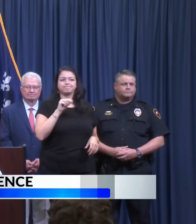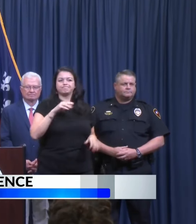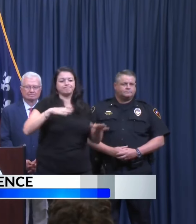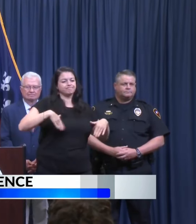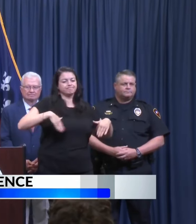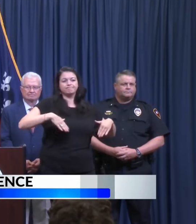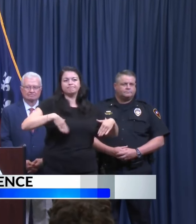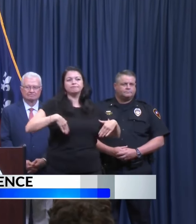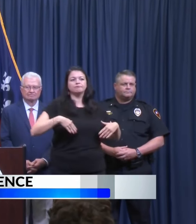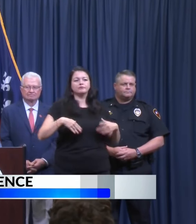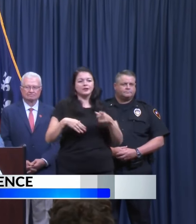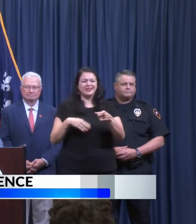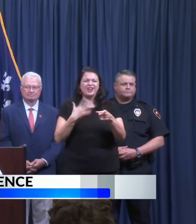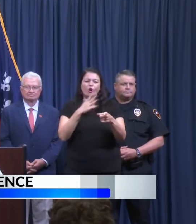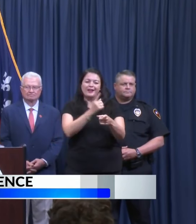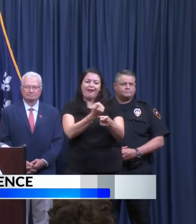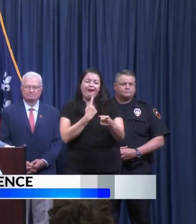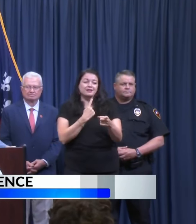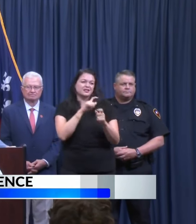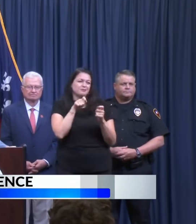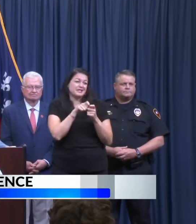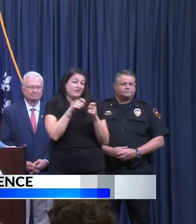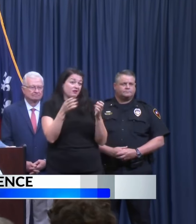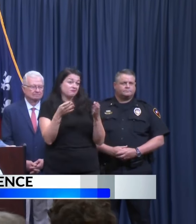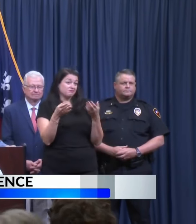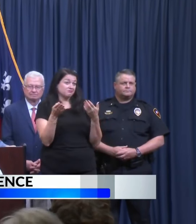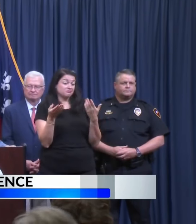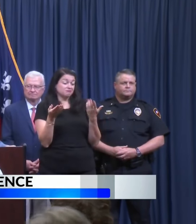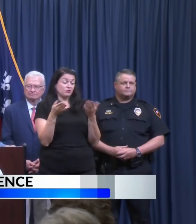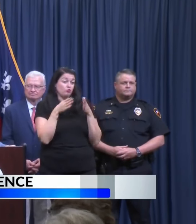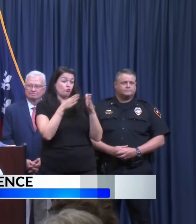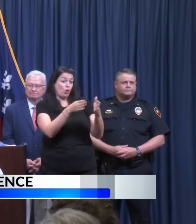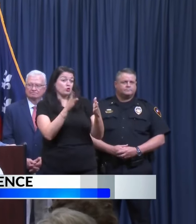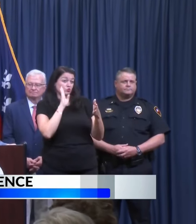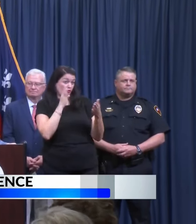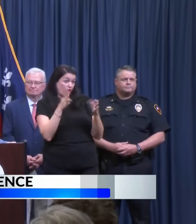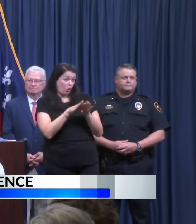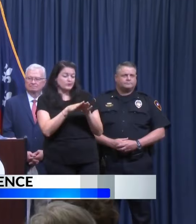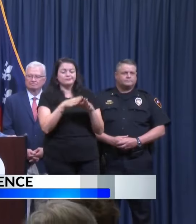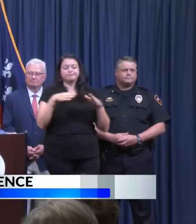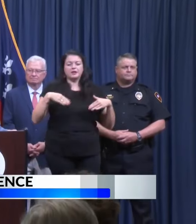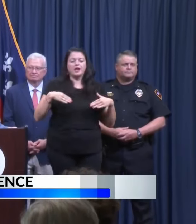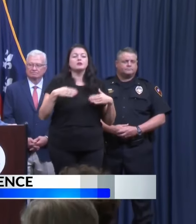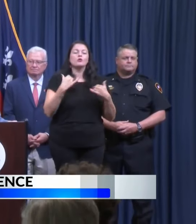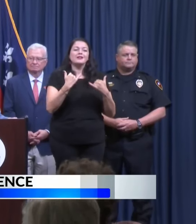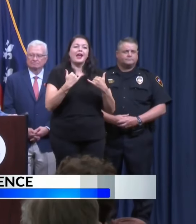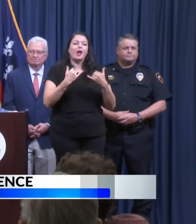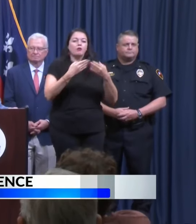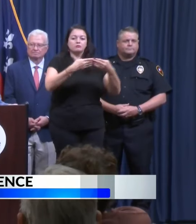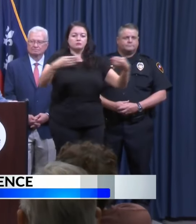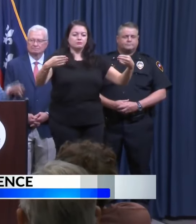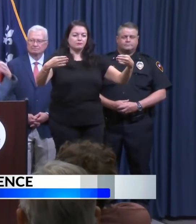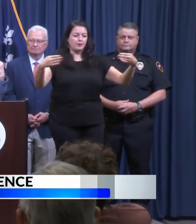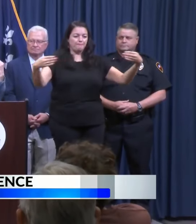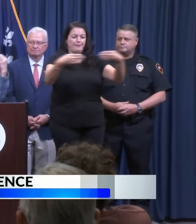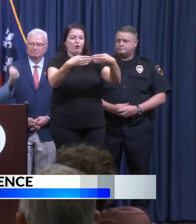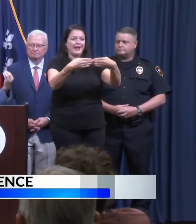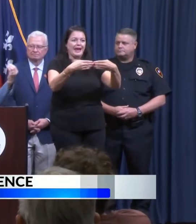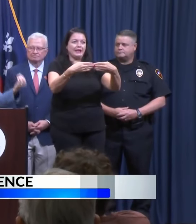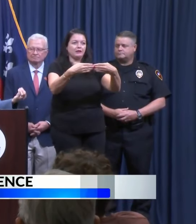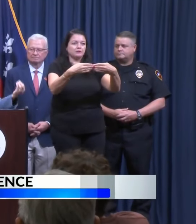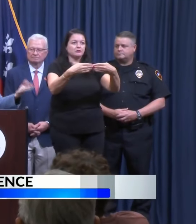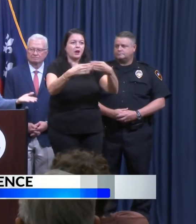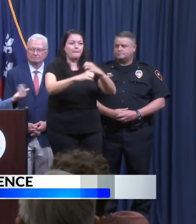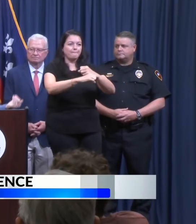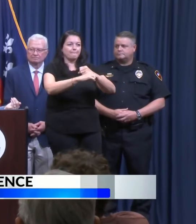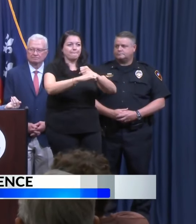time. And he asked if we had specific roads to close prior to the storm. Right now, we are barricading areas that are putting